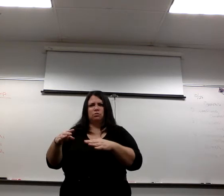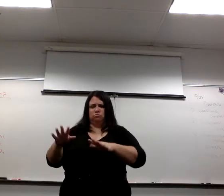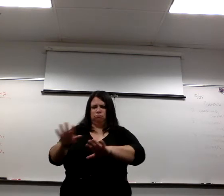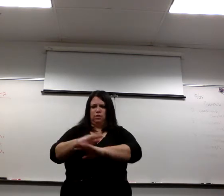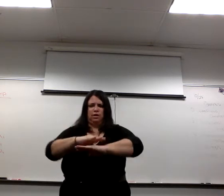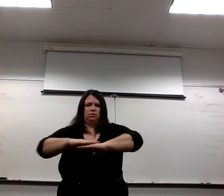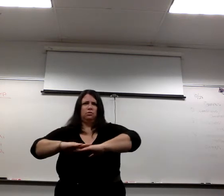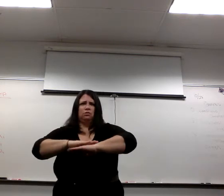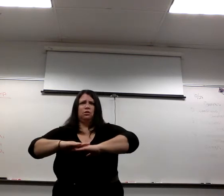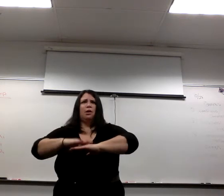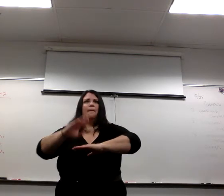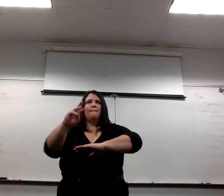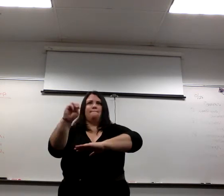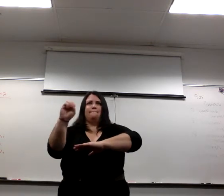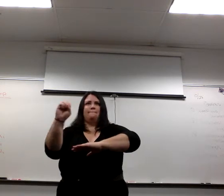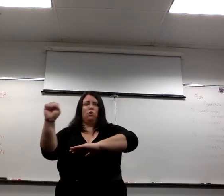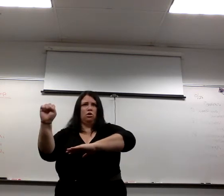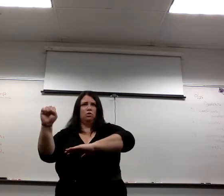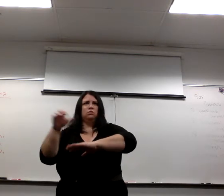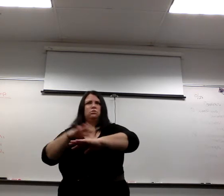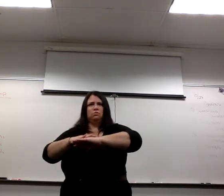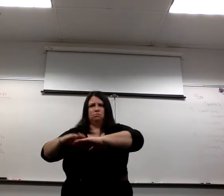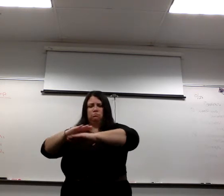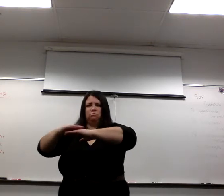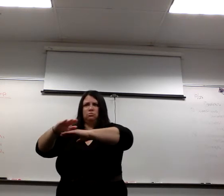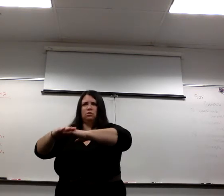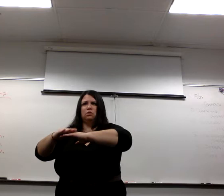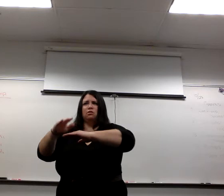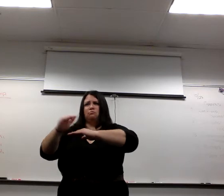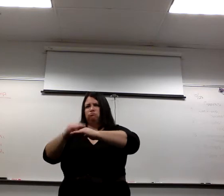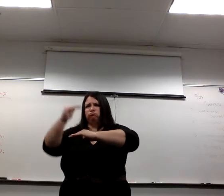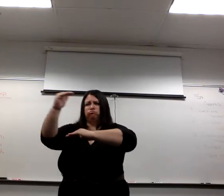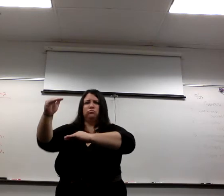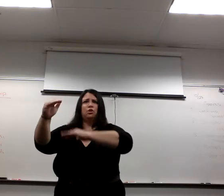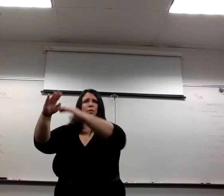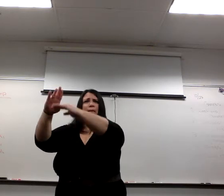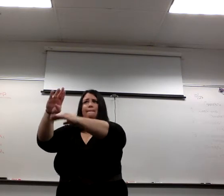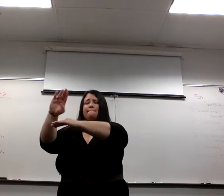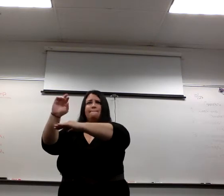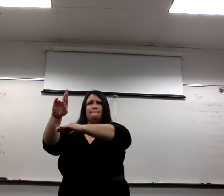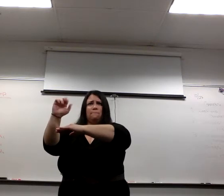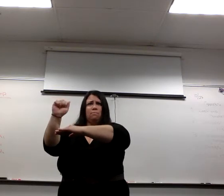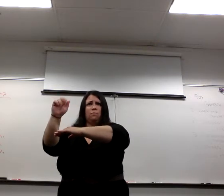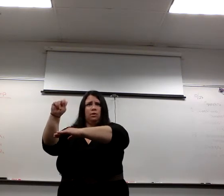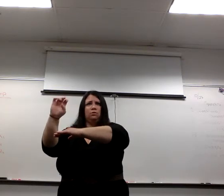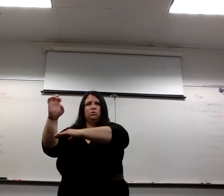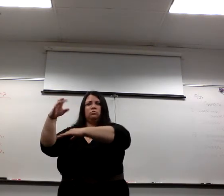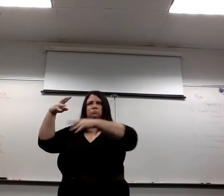And the front of the steps were kind of covered with branches, as if nobody was using them anymore.